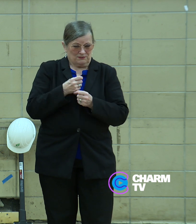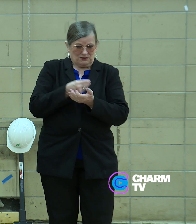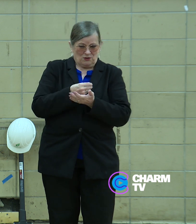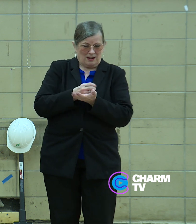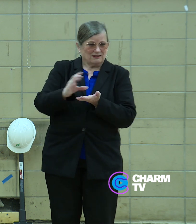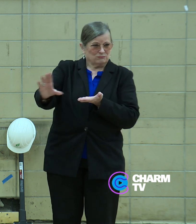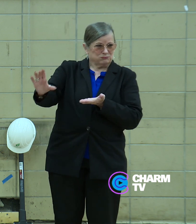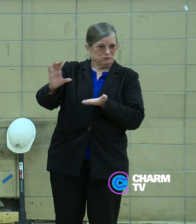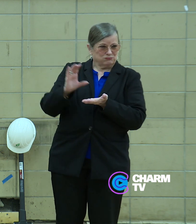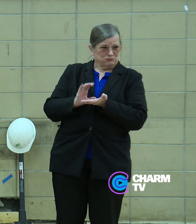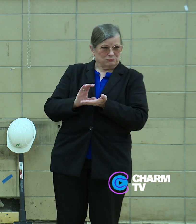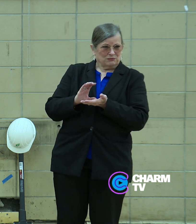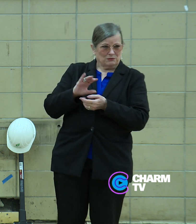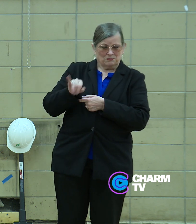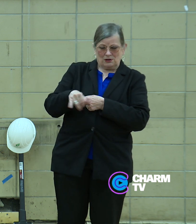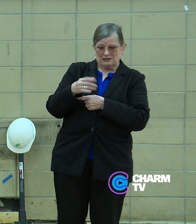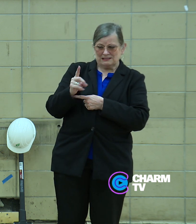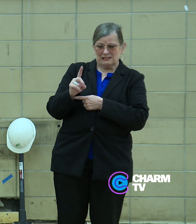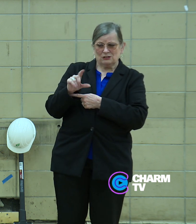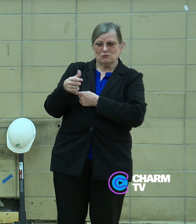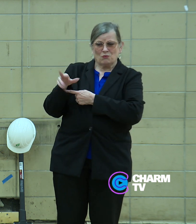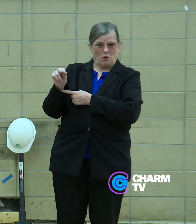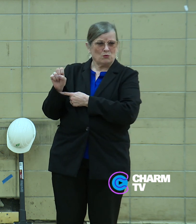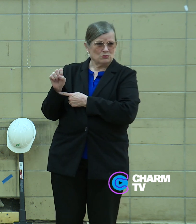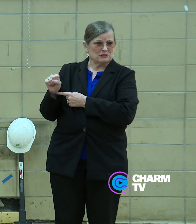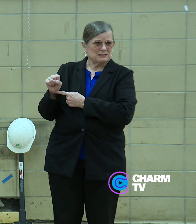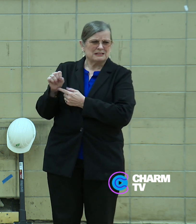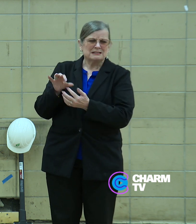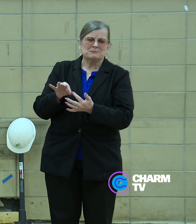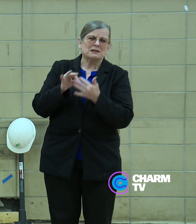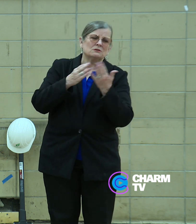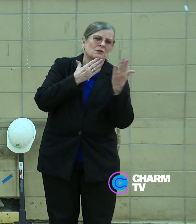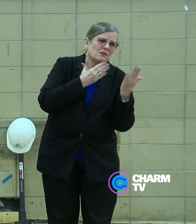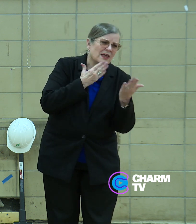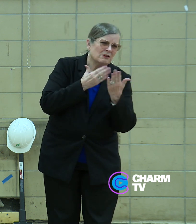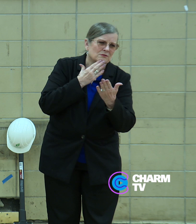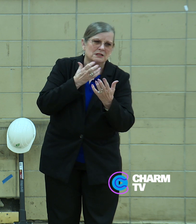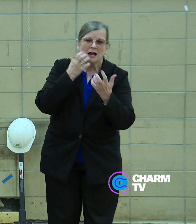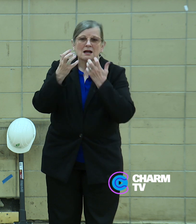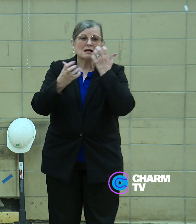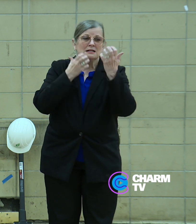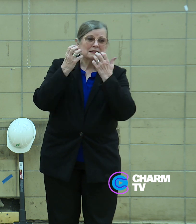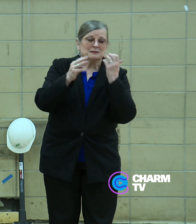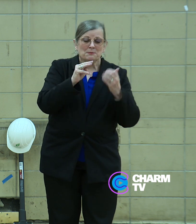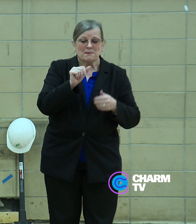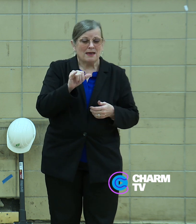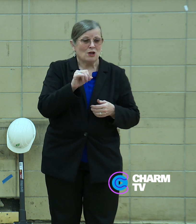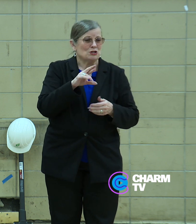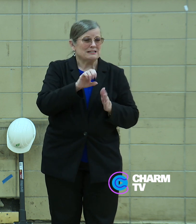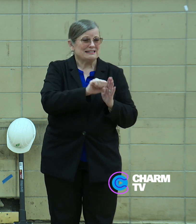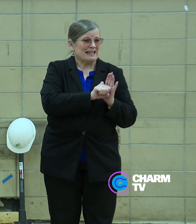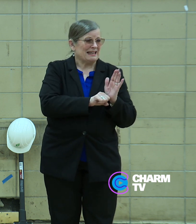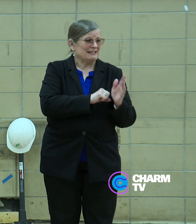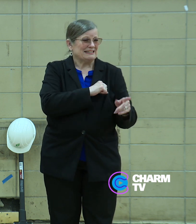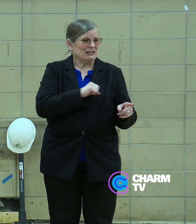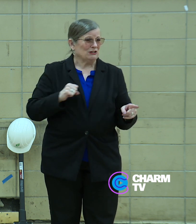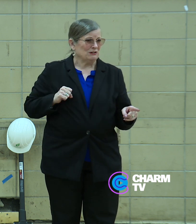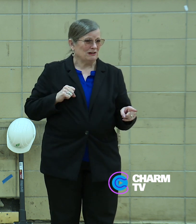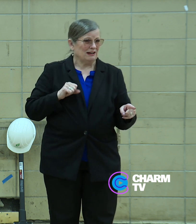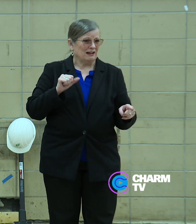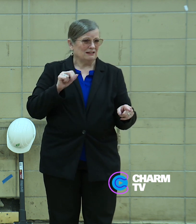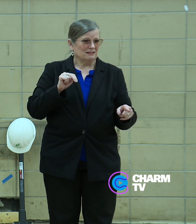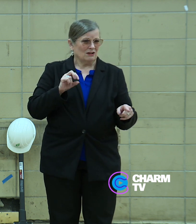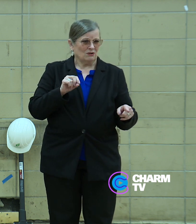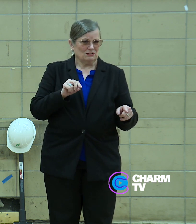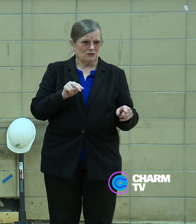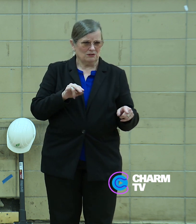Gross, and a special thanks and shout out to Maryland State Senator Antonio Hayes. I